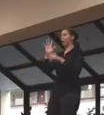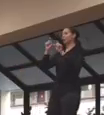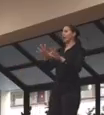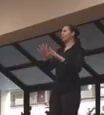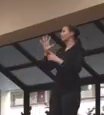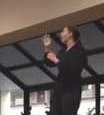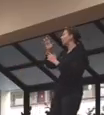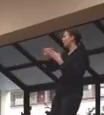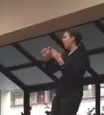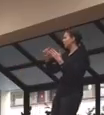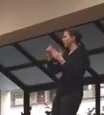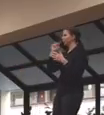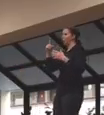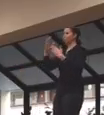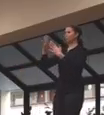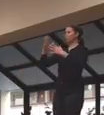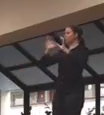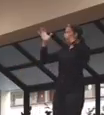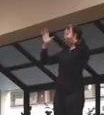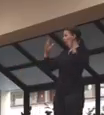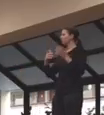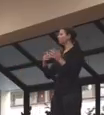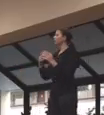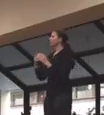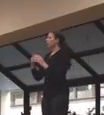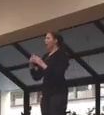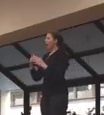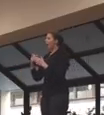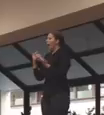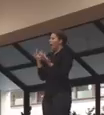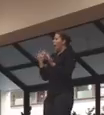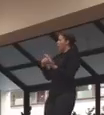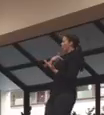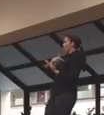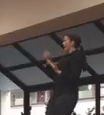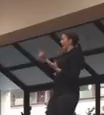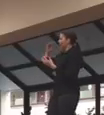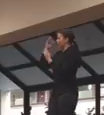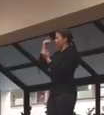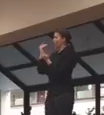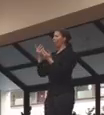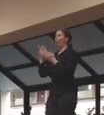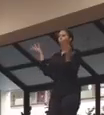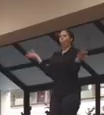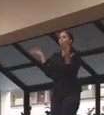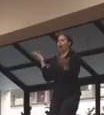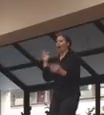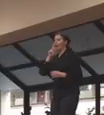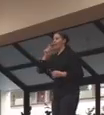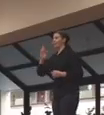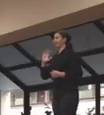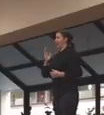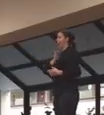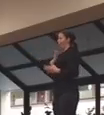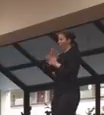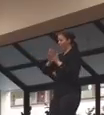tier test, you are aware of what it involves, and that pre-test is also cheaper than